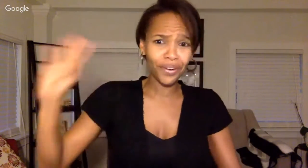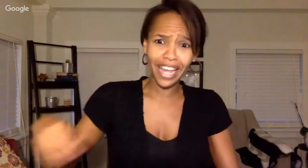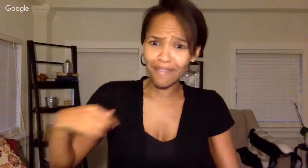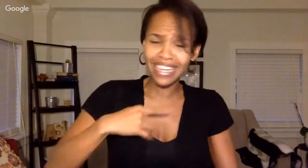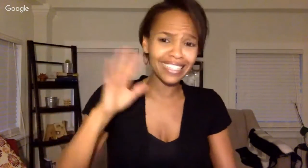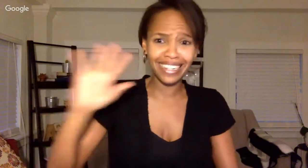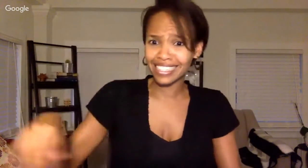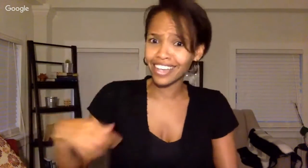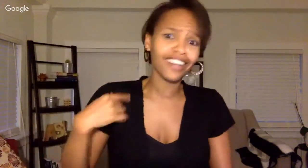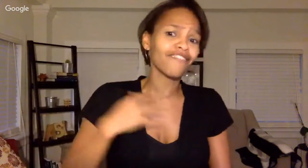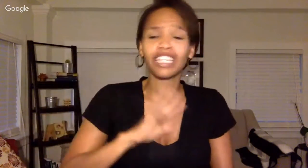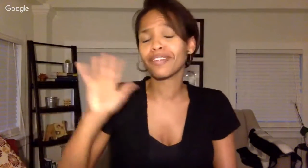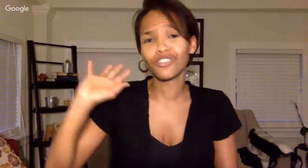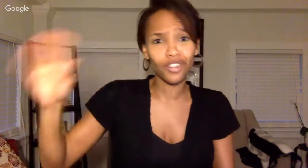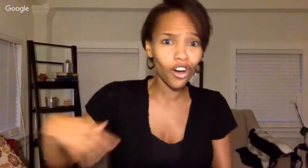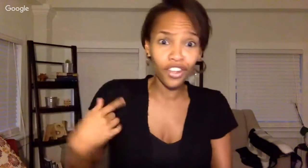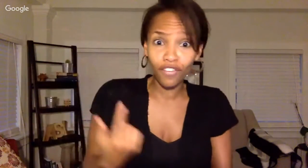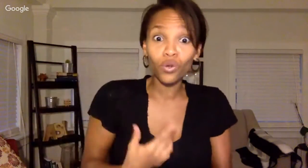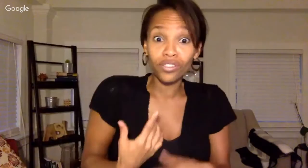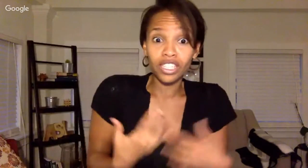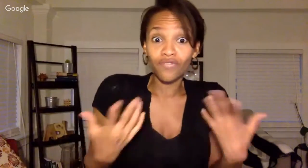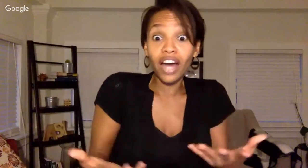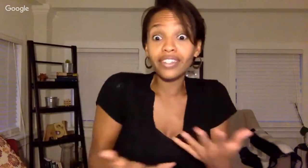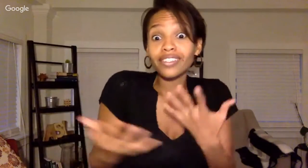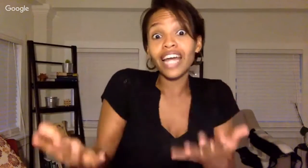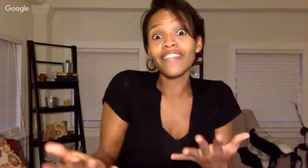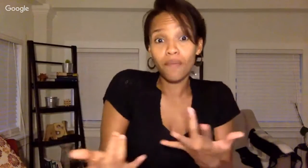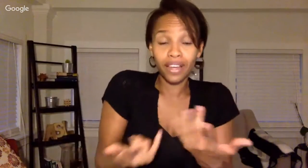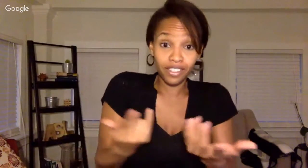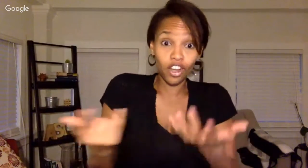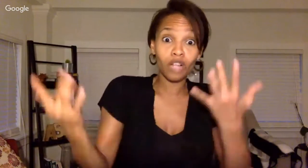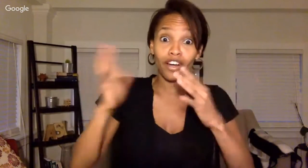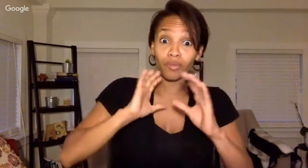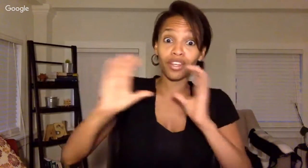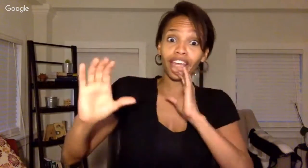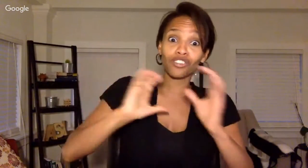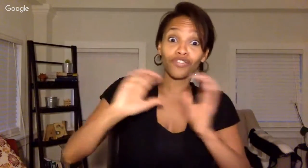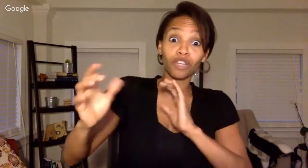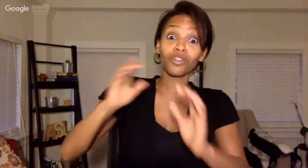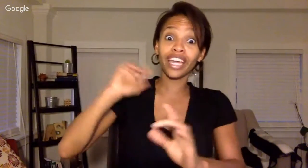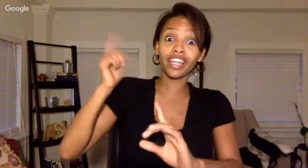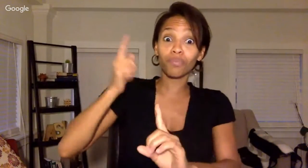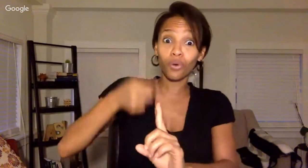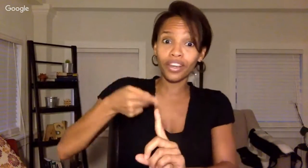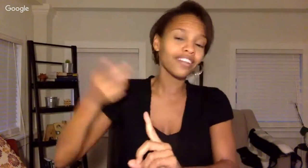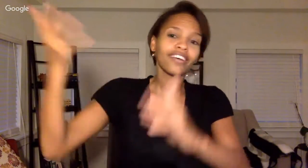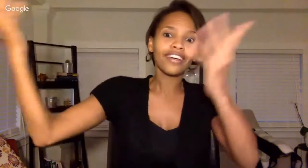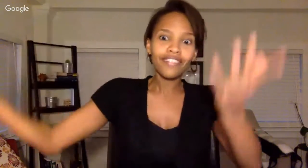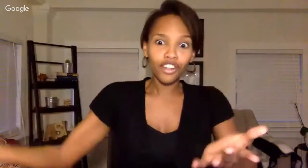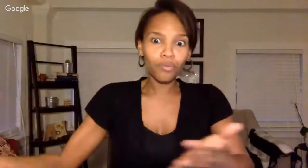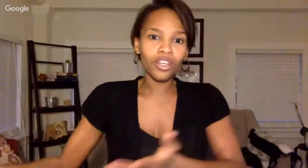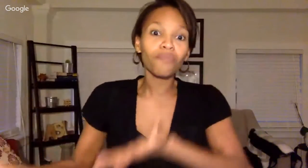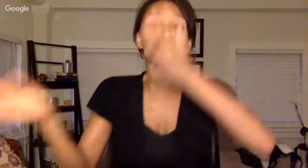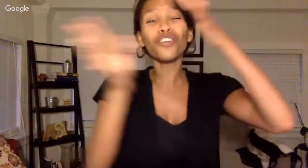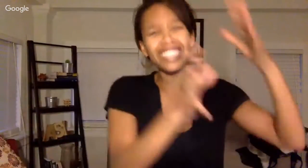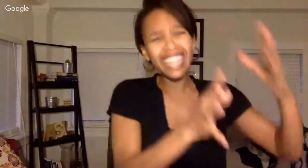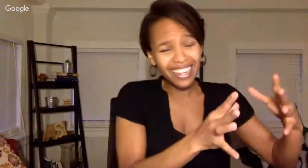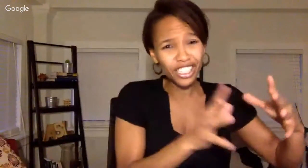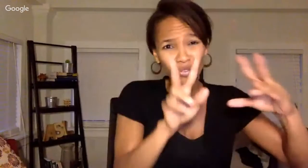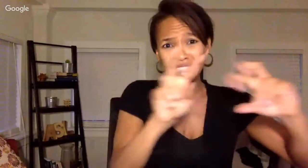that means and it's not going to affect the message at all, then of course it's fine to sign that because it's all about communication. If you're communicating the point, then you communicate. But for a test, they're really